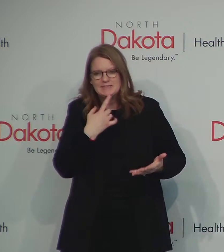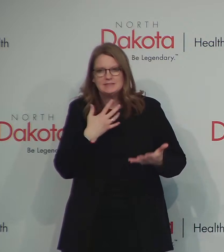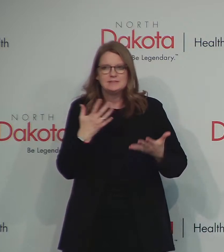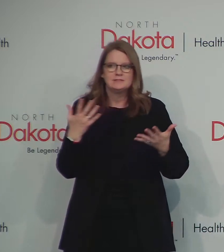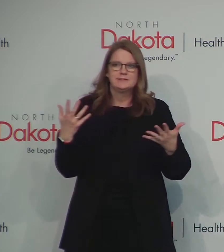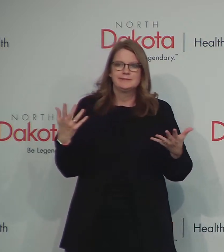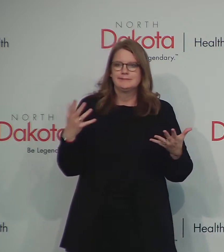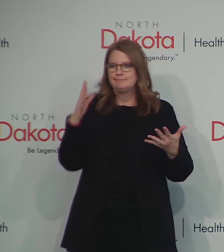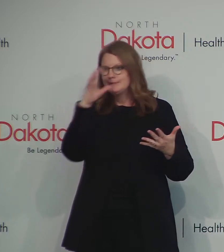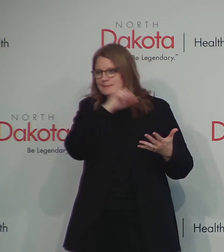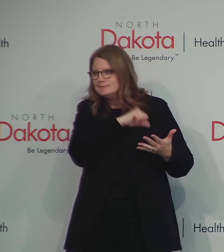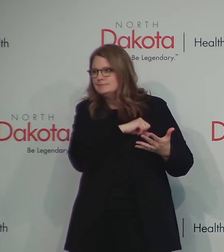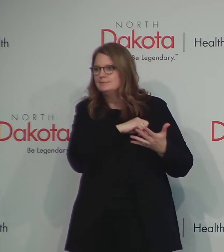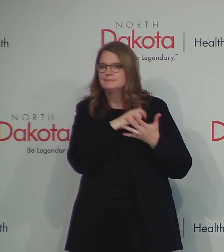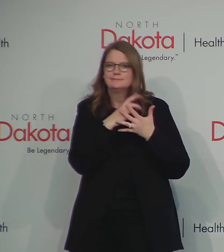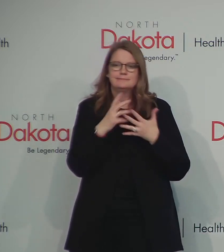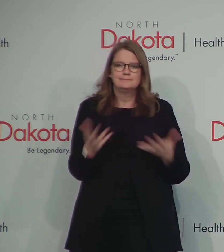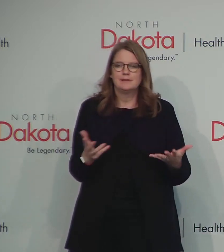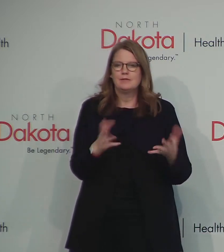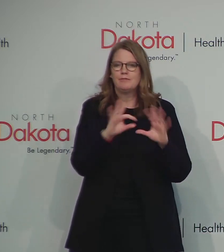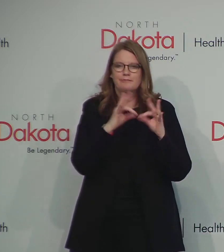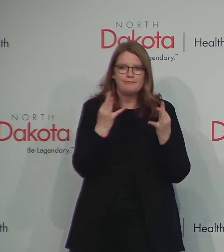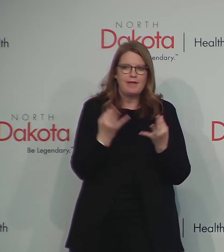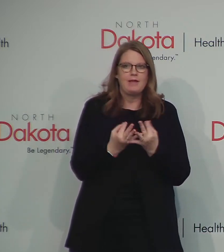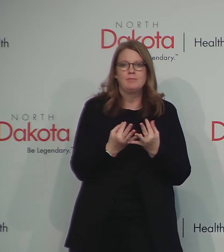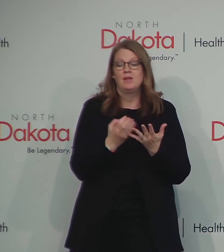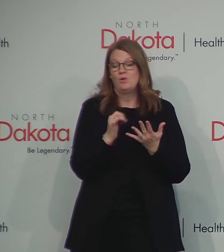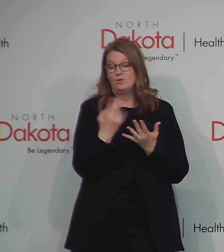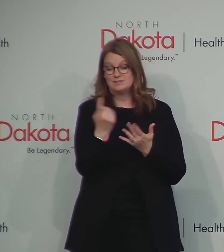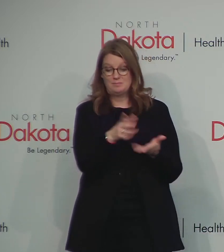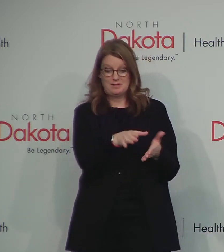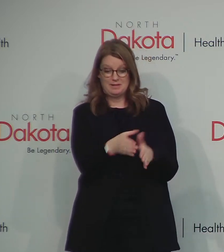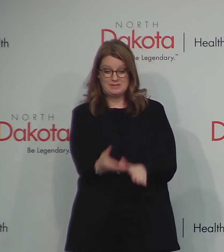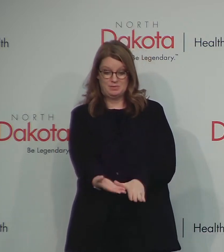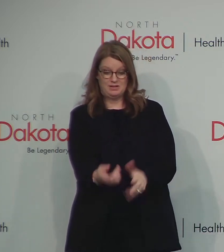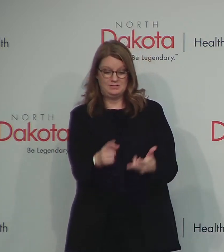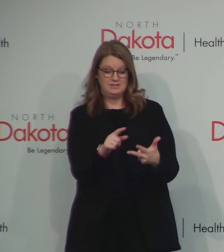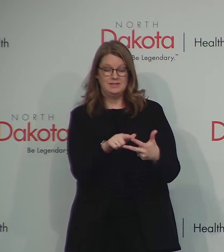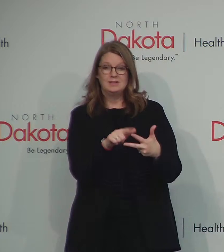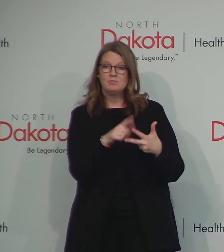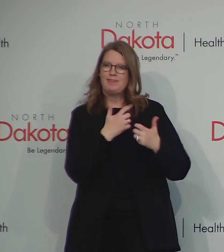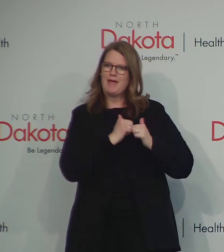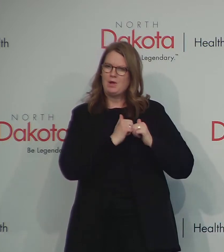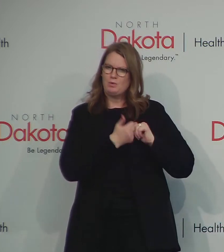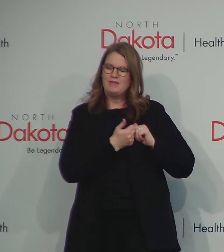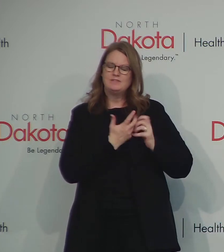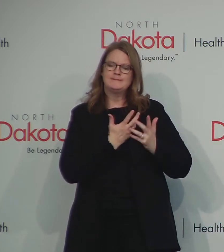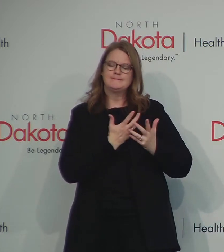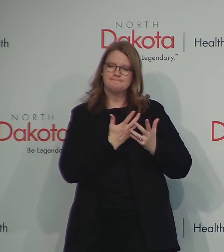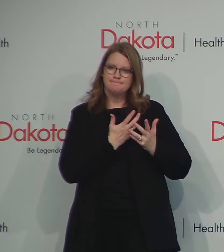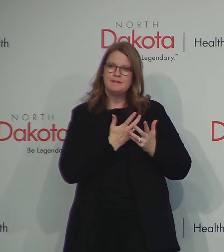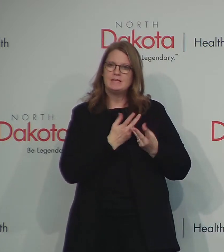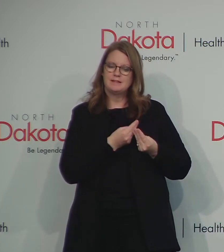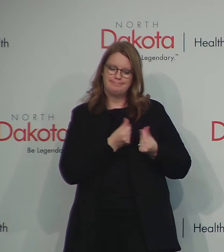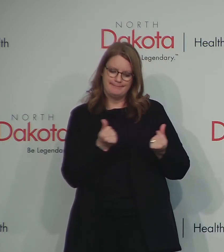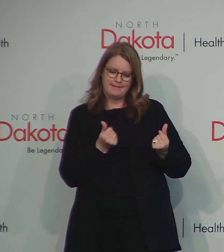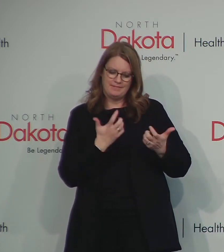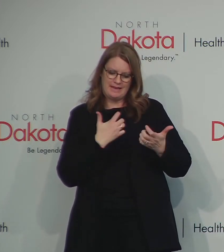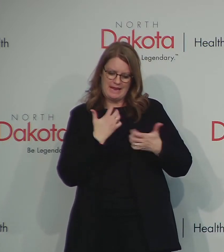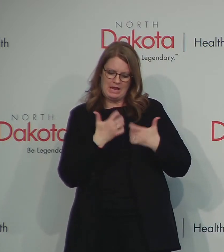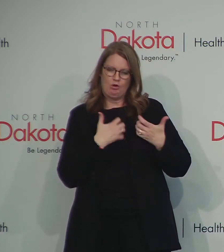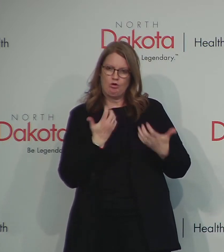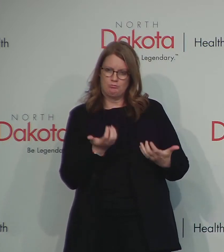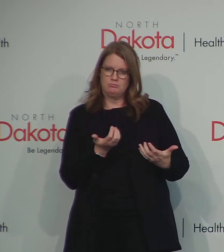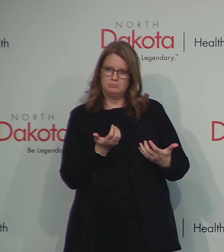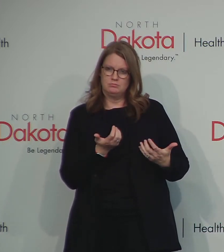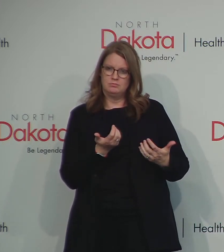or family gatherings or the loss of life of a loved one, to process that grief and to let go of the anger. And at the same time,